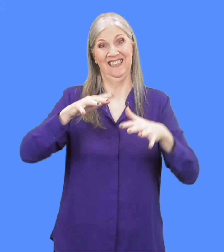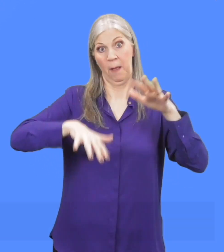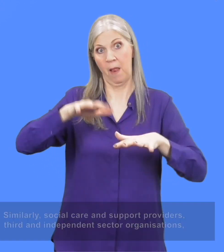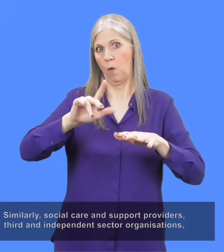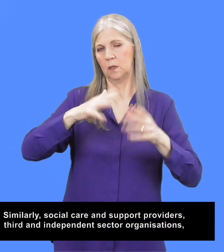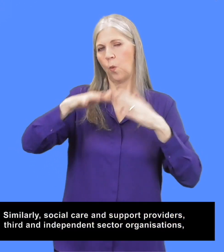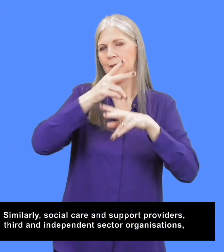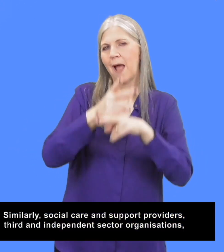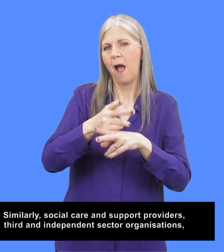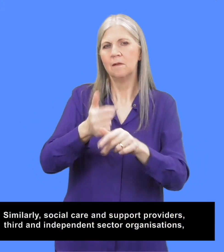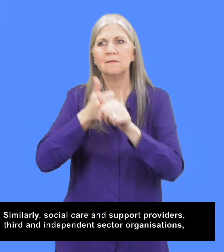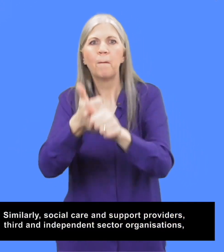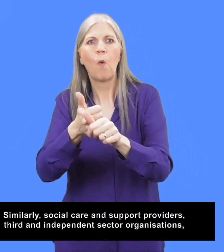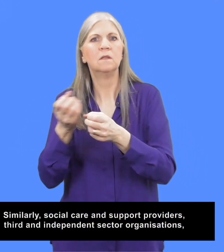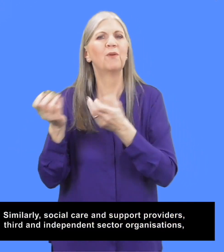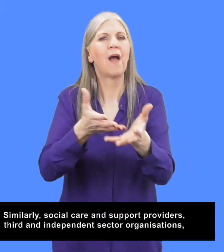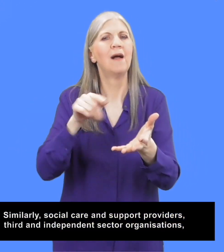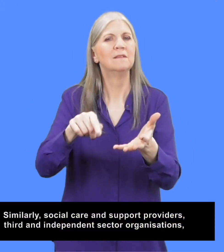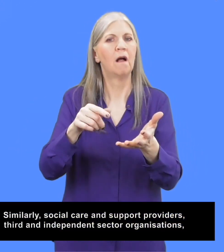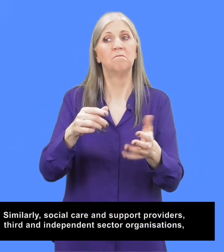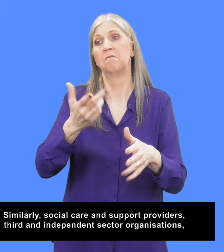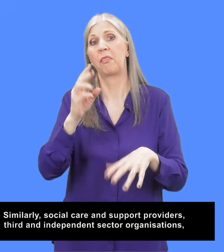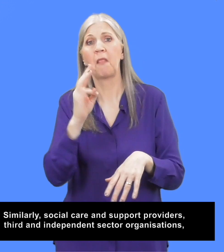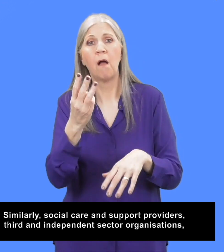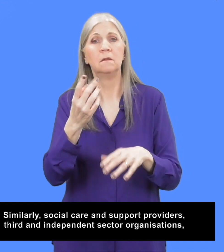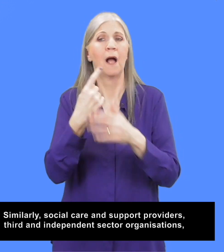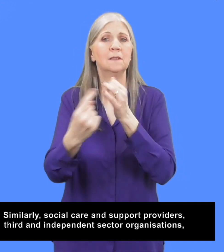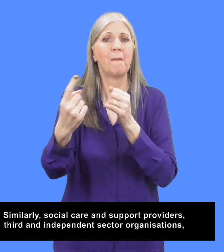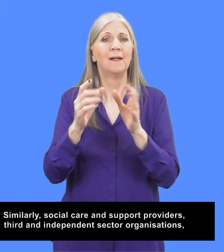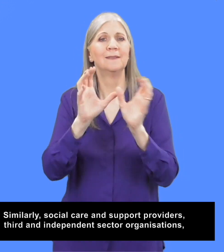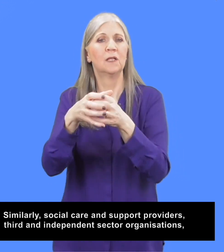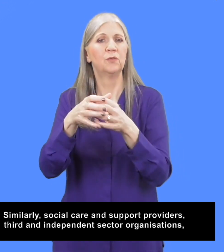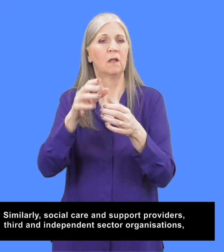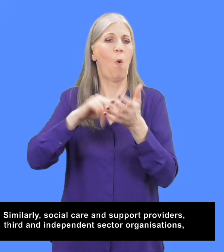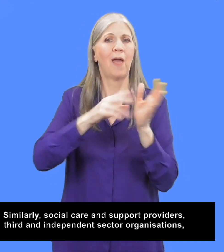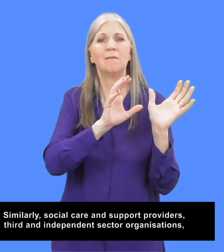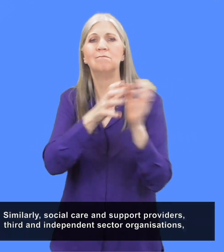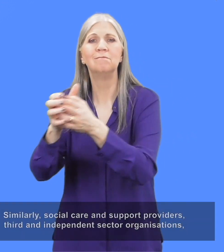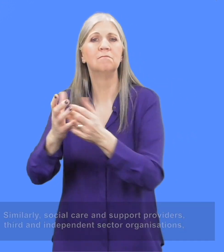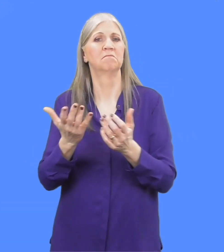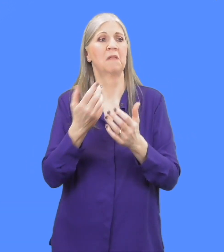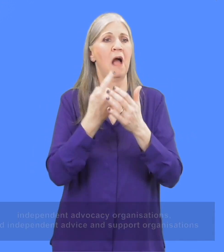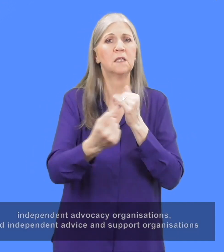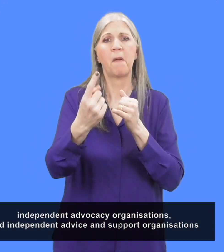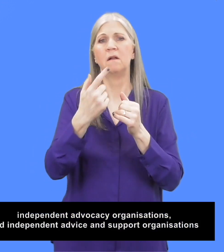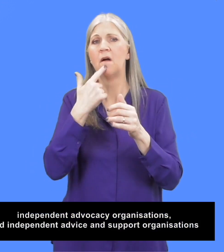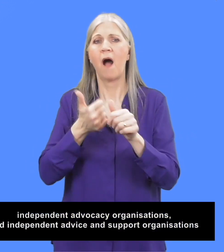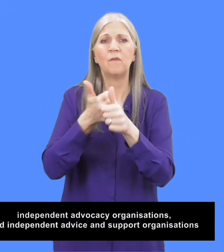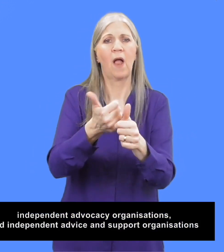Similarly, social care and support providers, third and independent sector organisations, independent advocacy